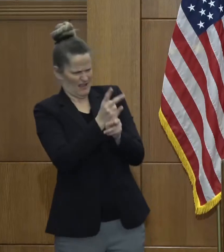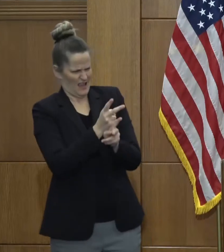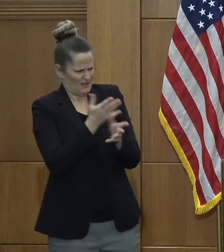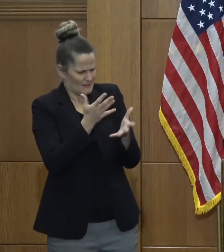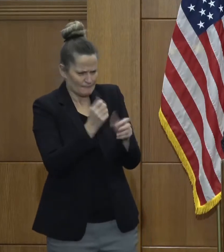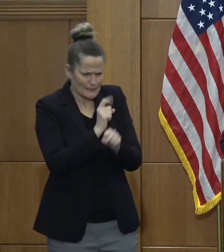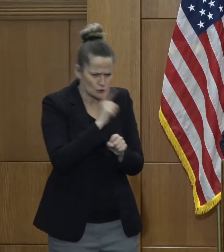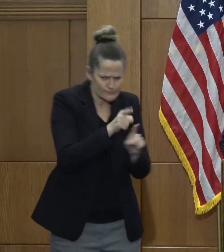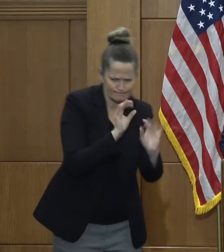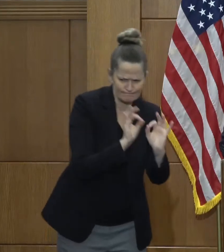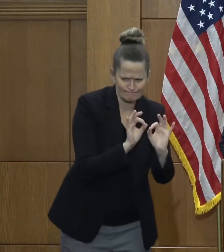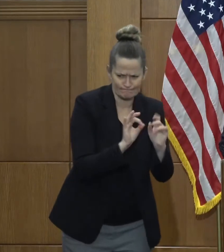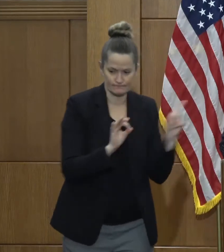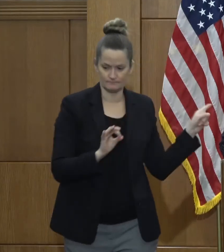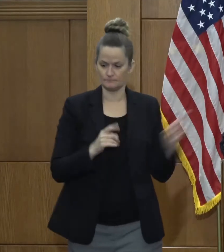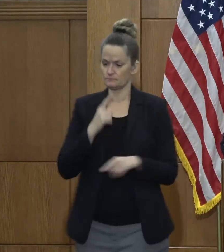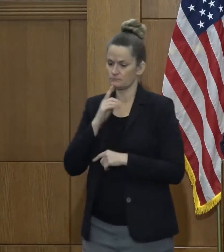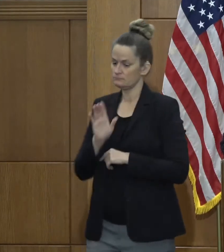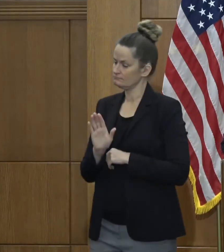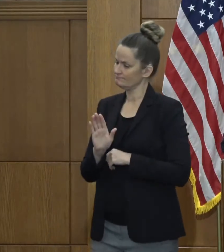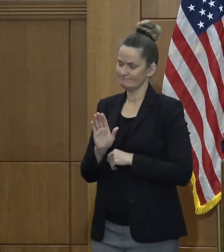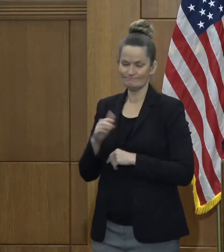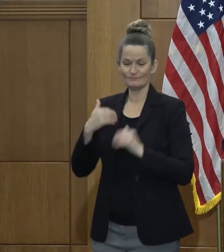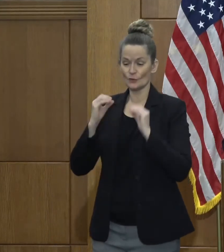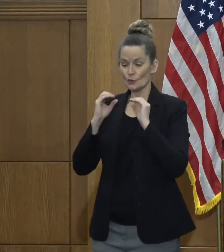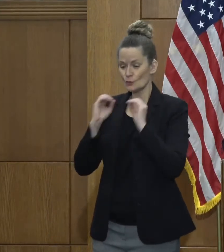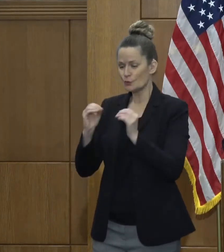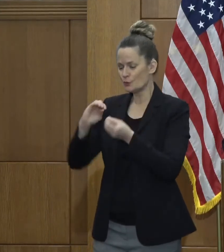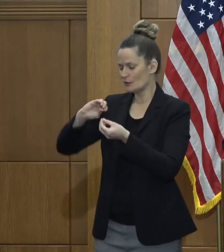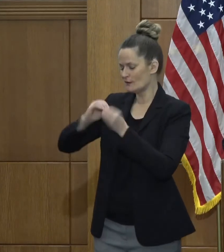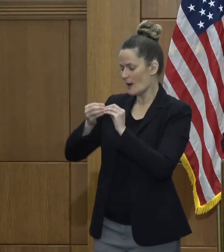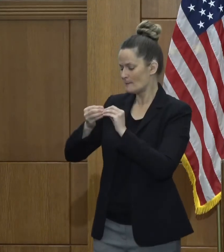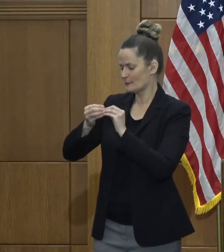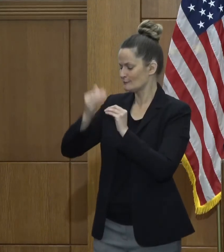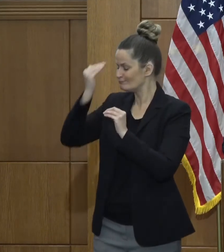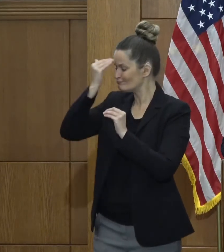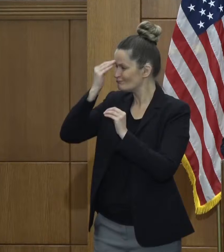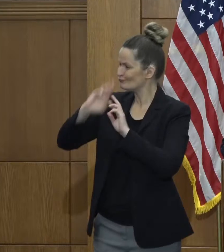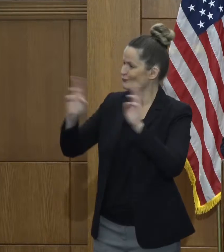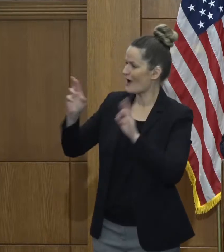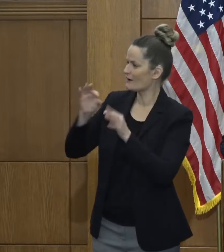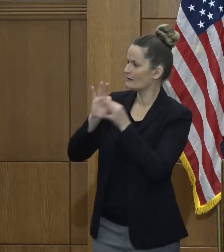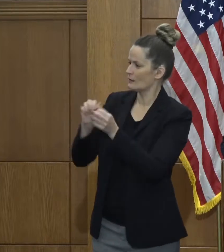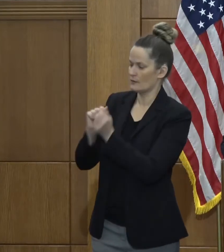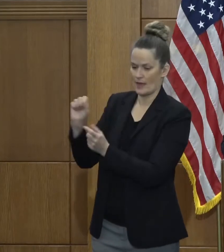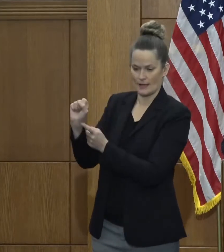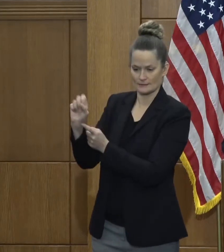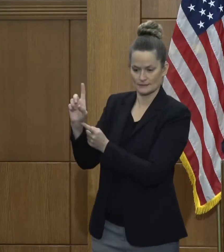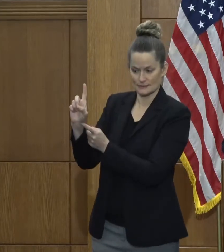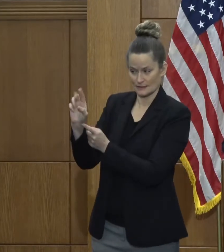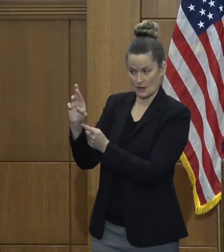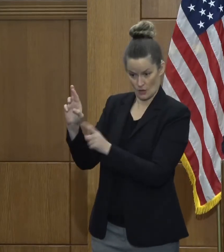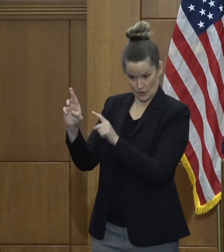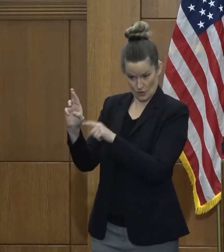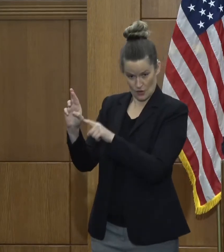have information on same-day registrations that have happened today, but as I said, leading up to today, so far we